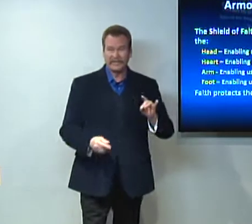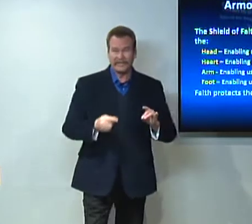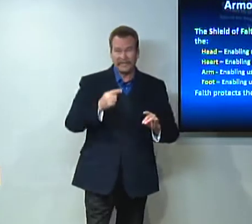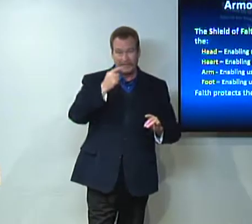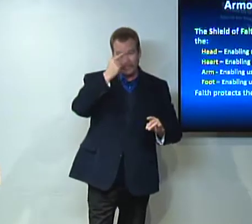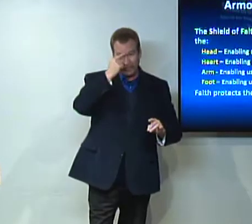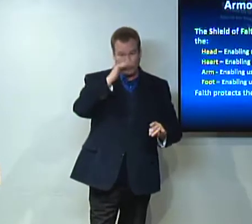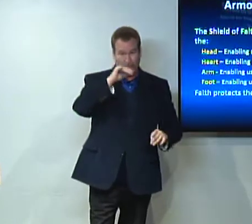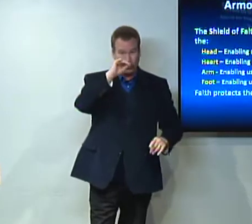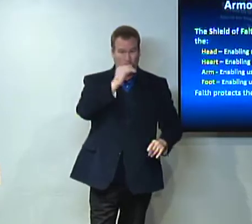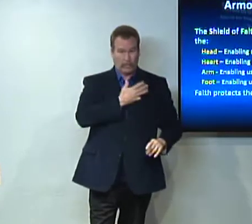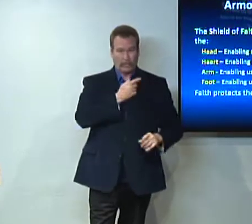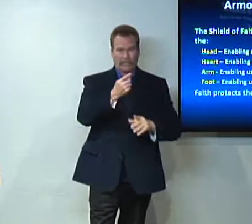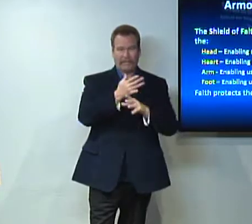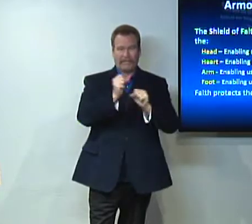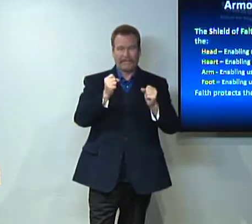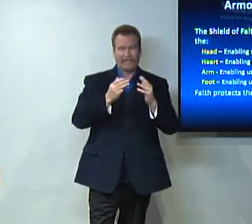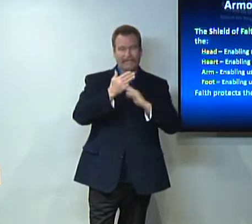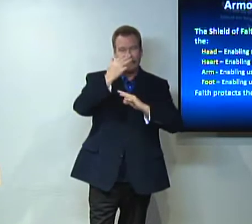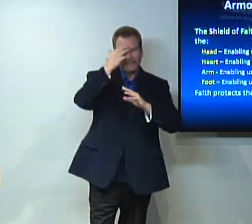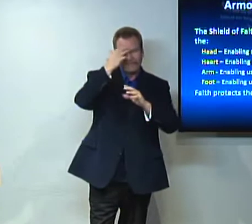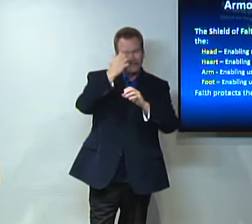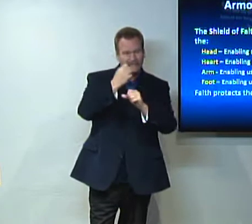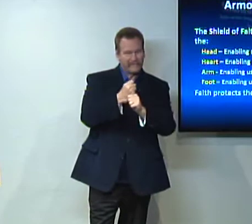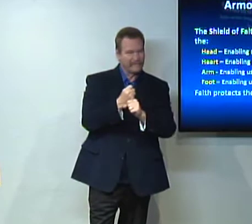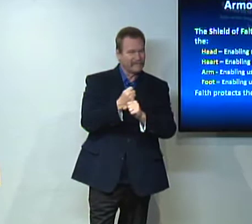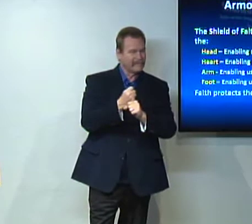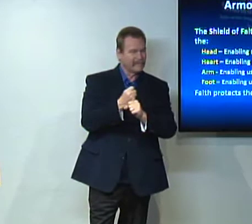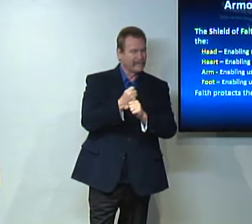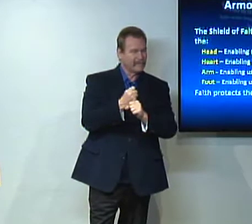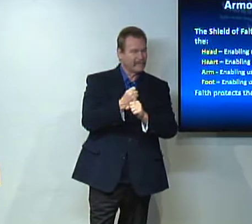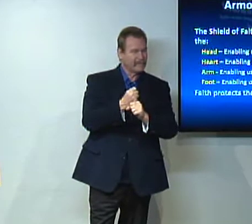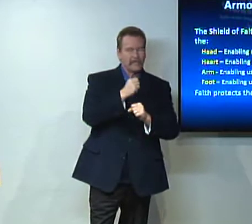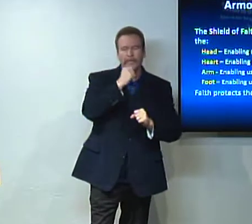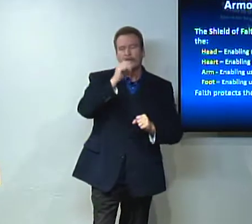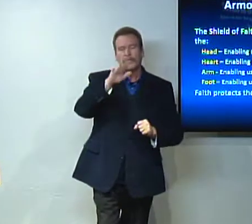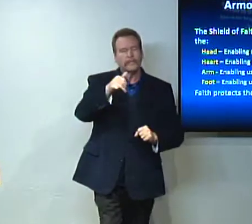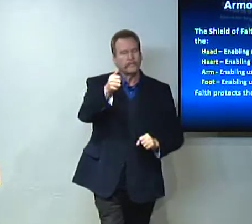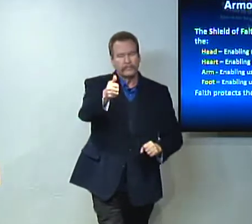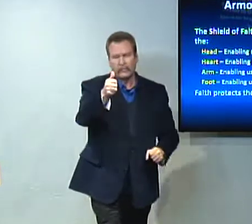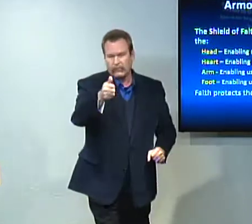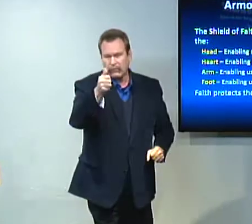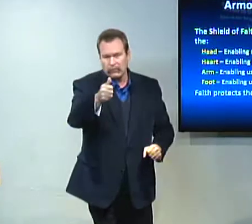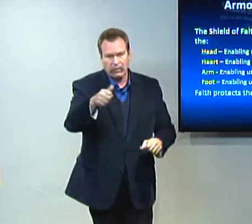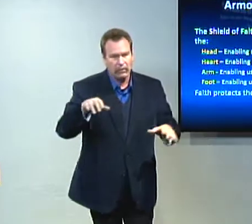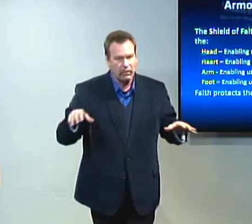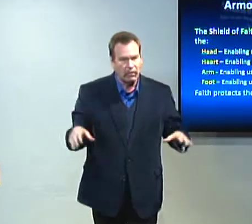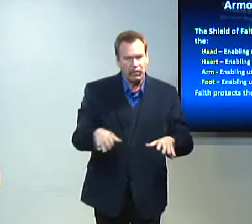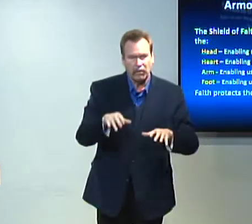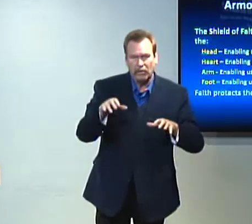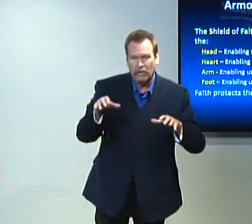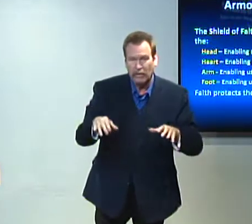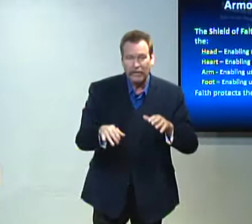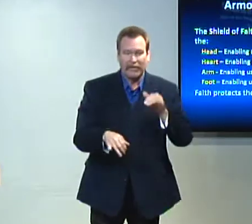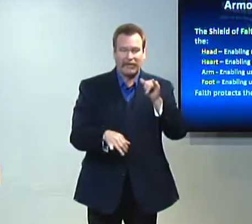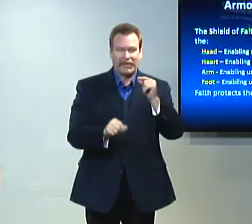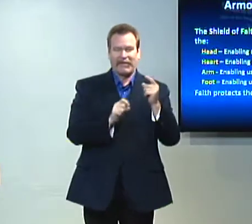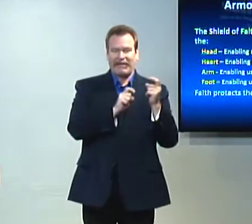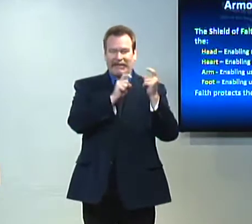Ephesians chapter 8, he says that it's by grace you are saved, through faith. It is not by yourselves. It's not by your works of righteousness.